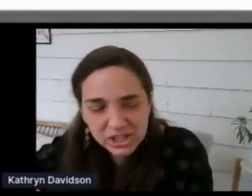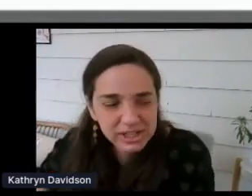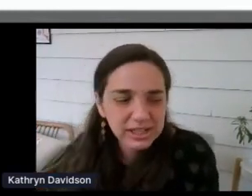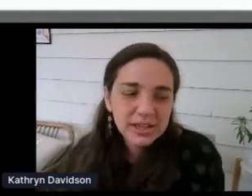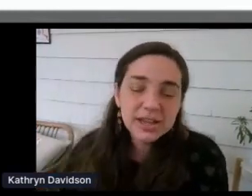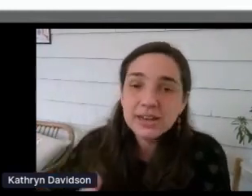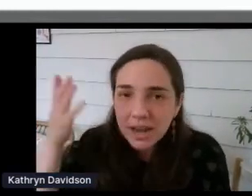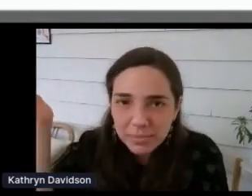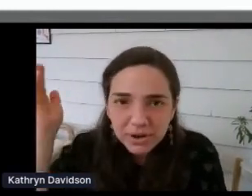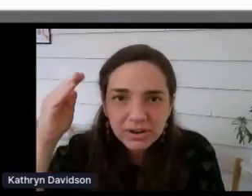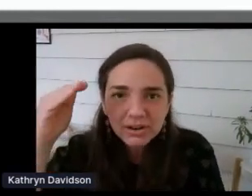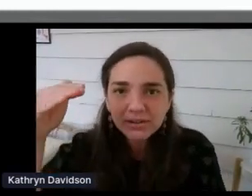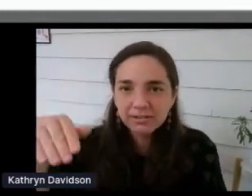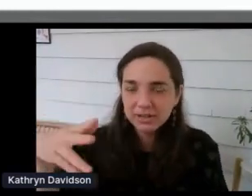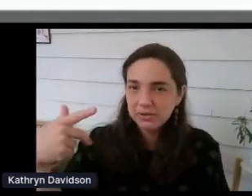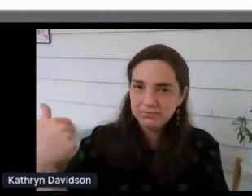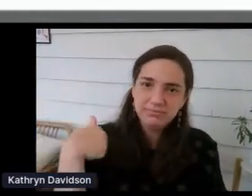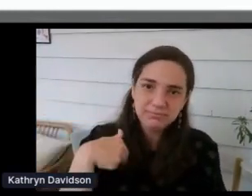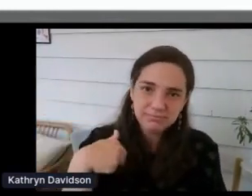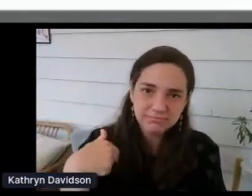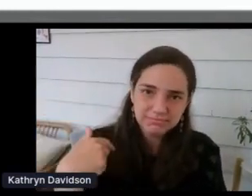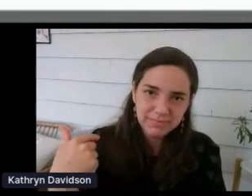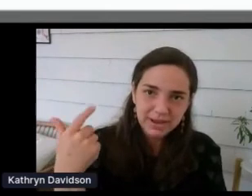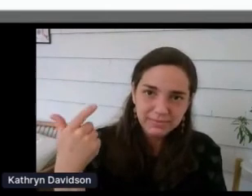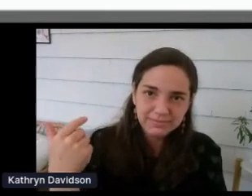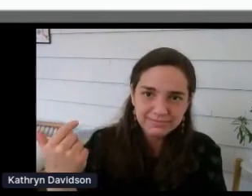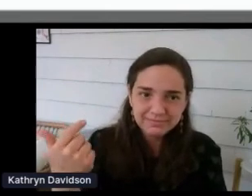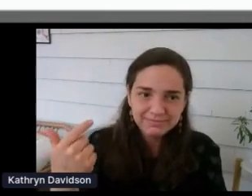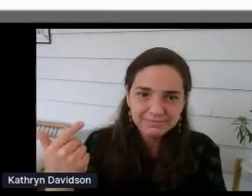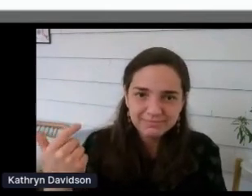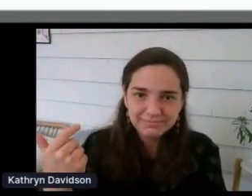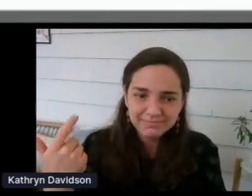gender like he, she, number,